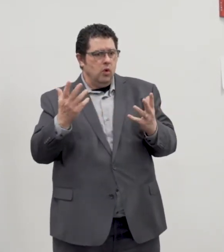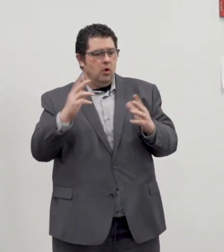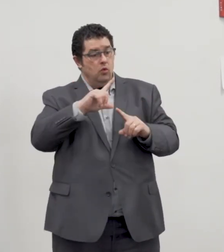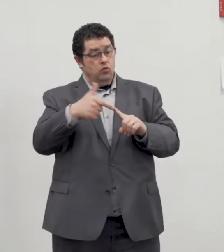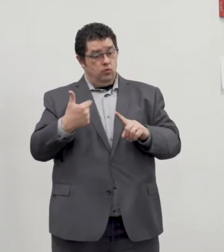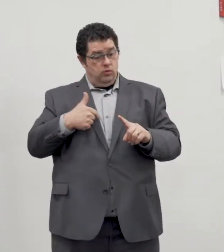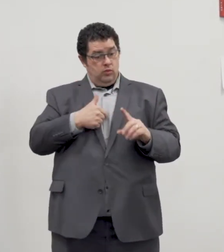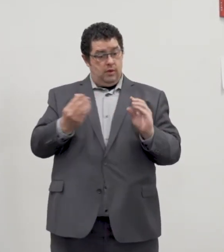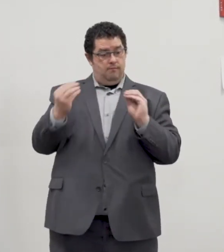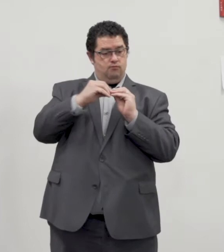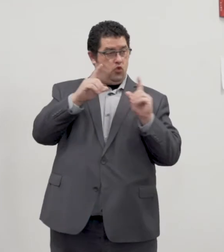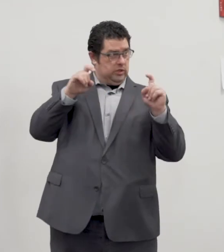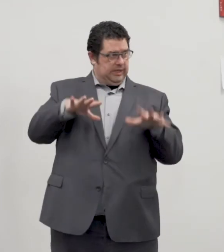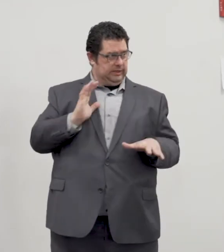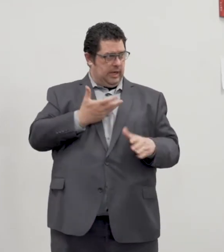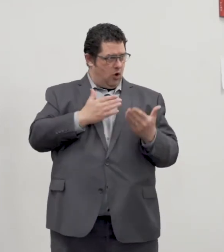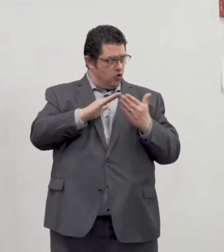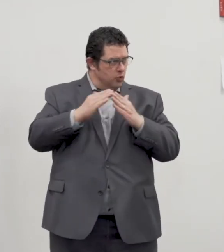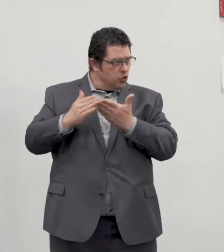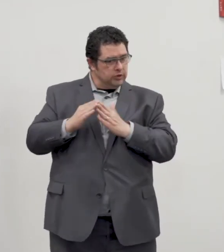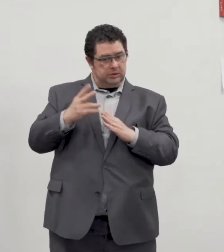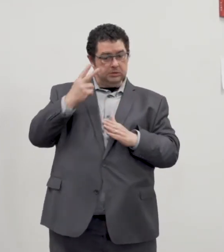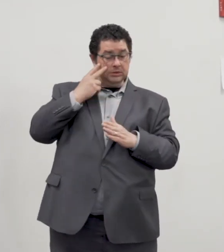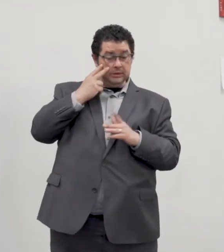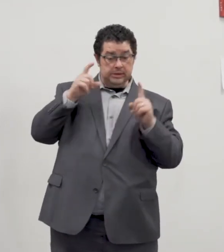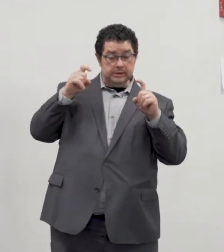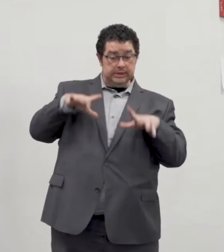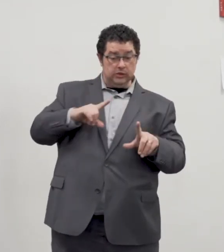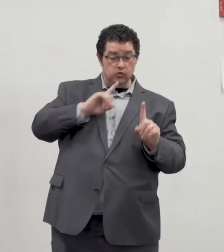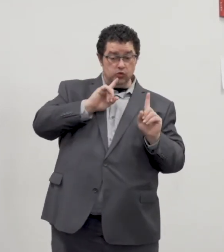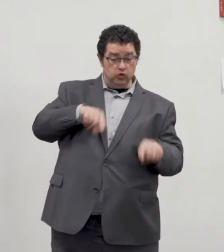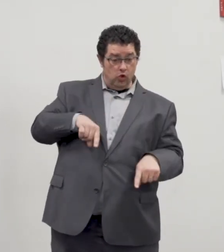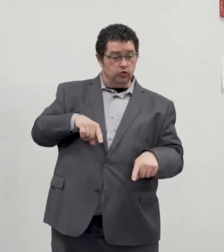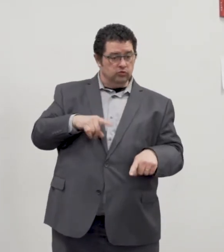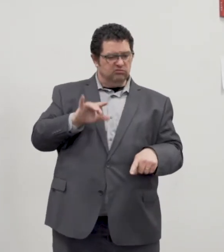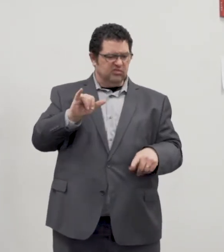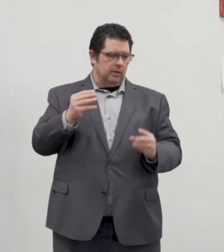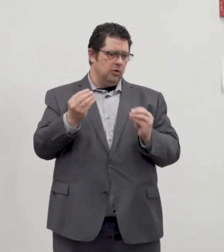in our community. Watching those testing results will give us better information.